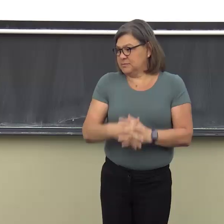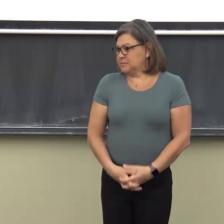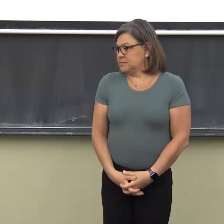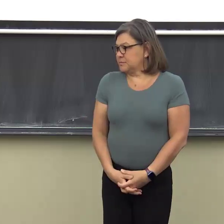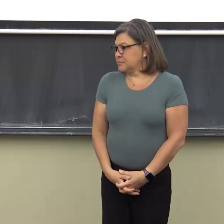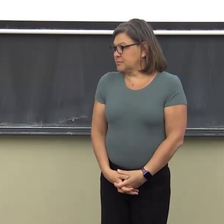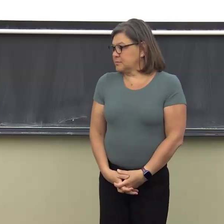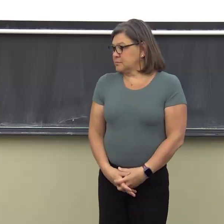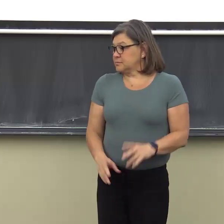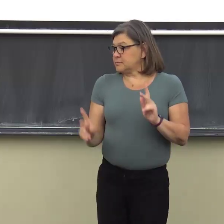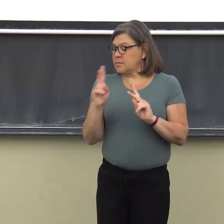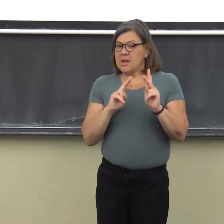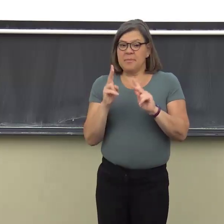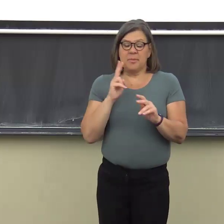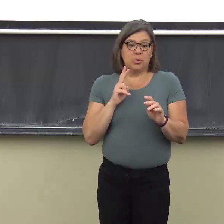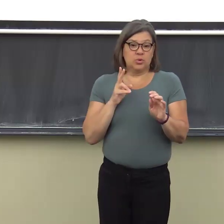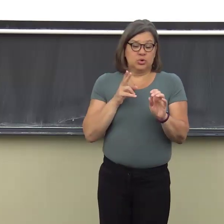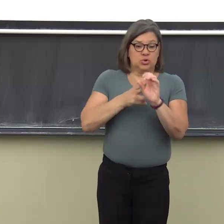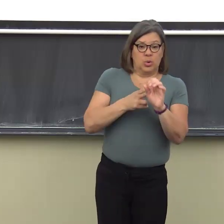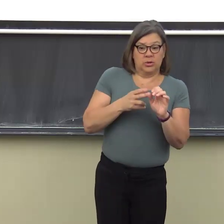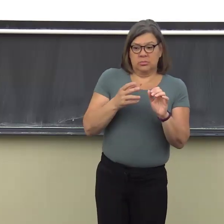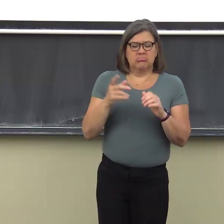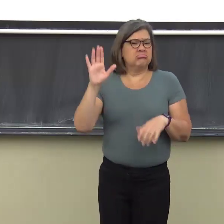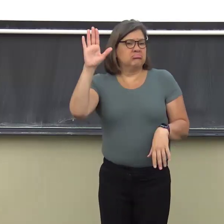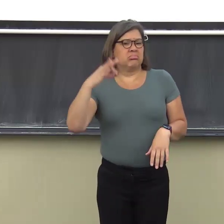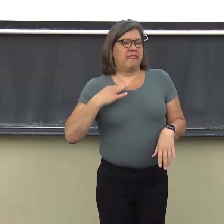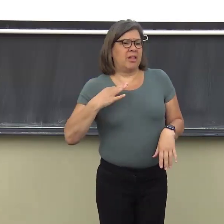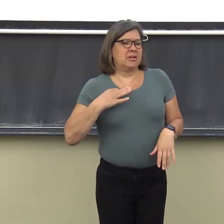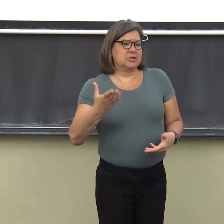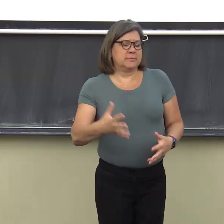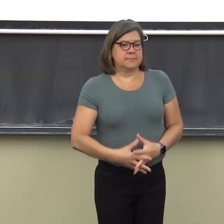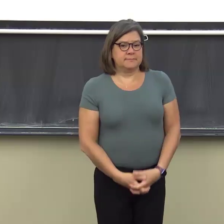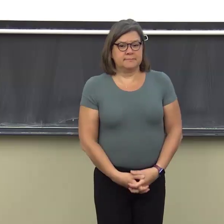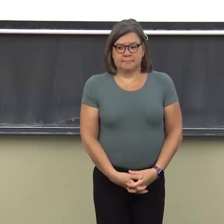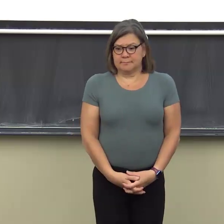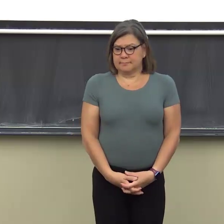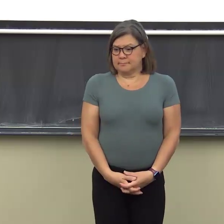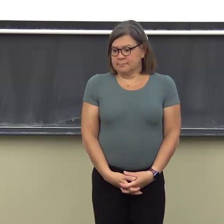your community? If you can just volunteer and join, but.